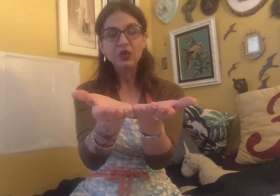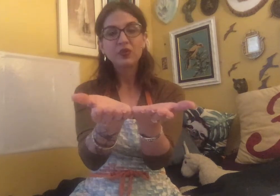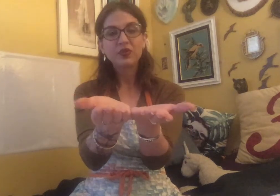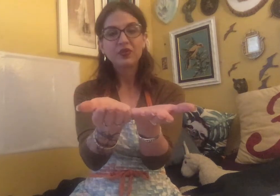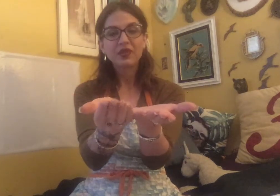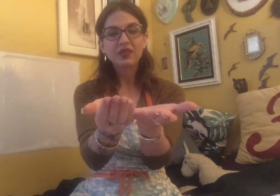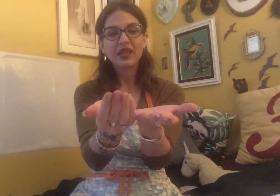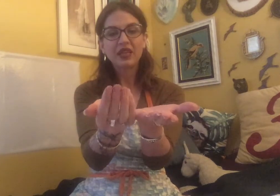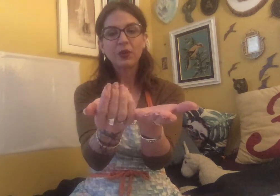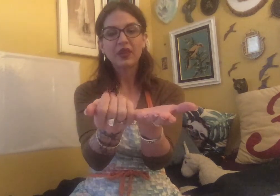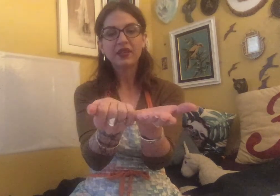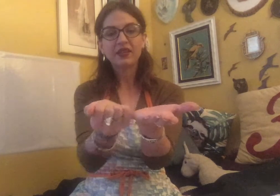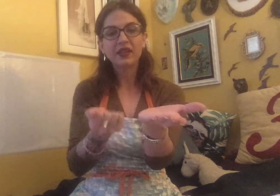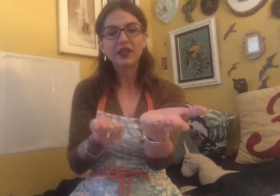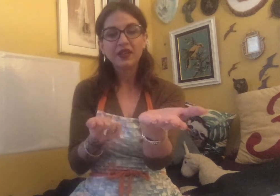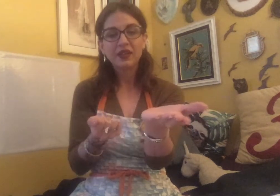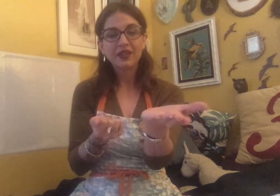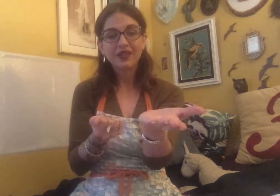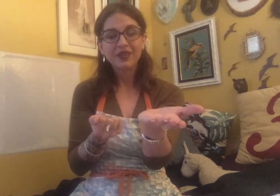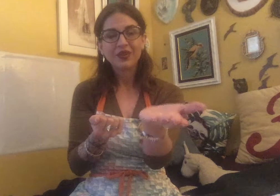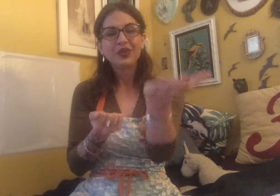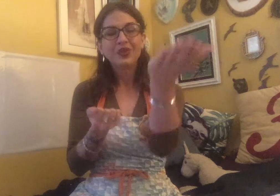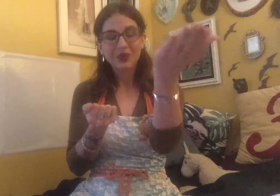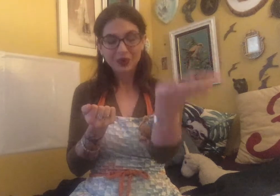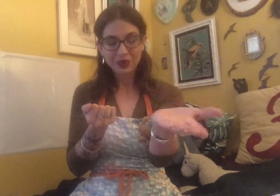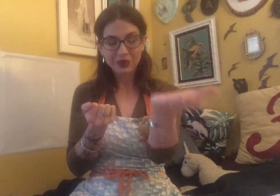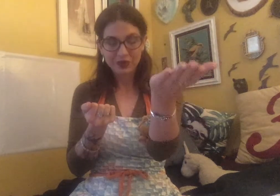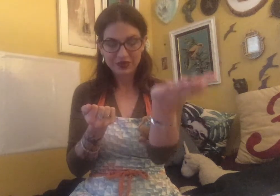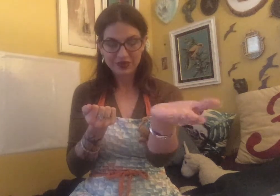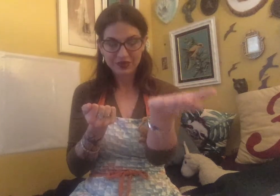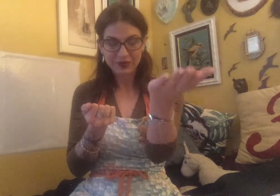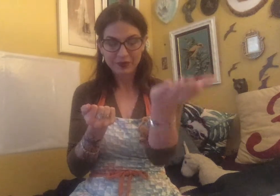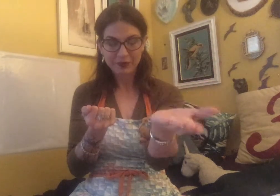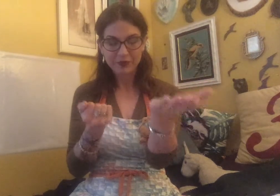Goose. Take away the g. Oose.